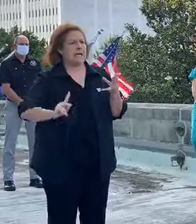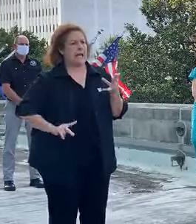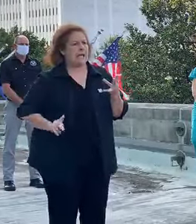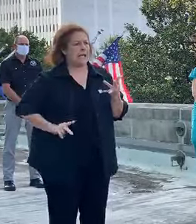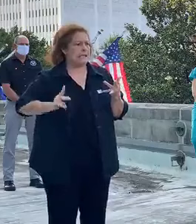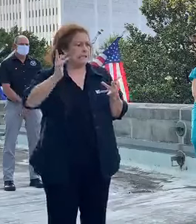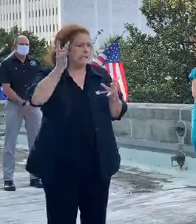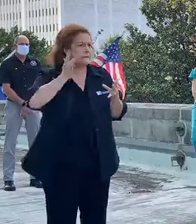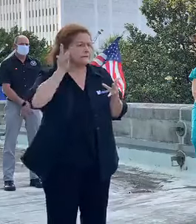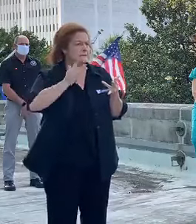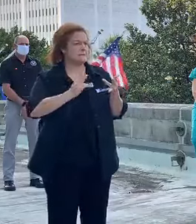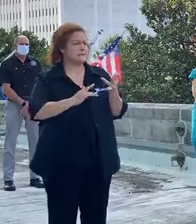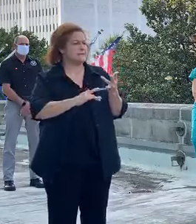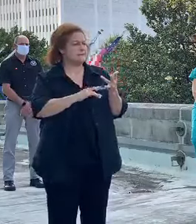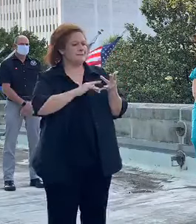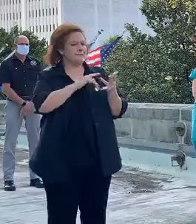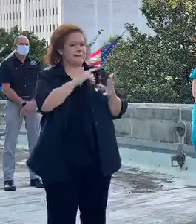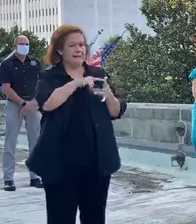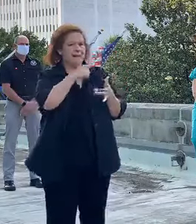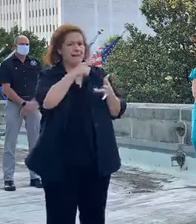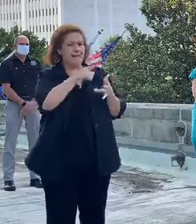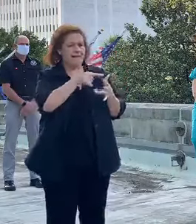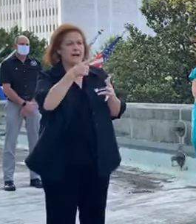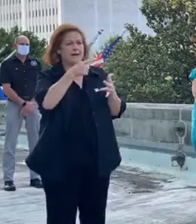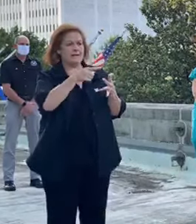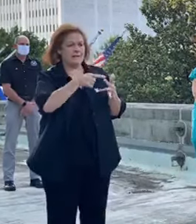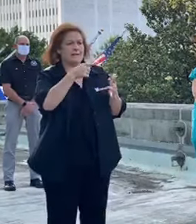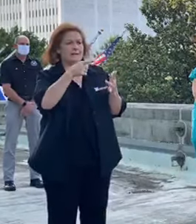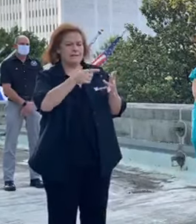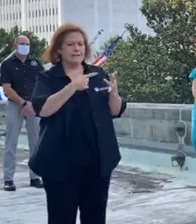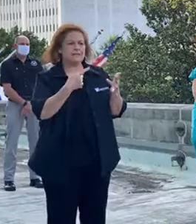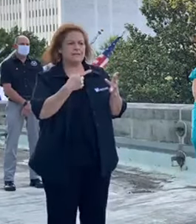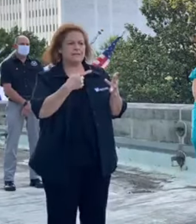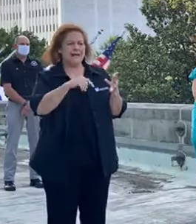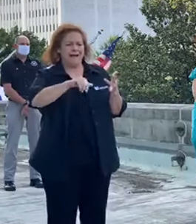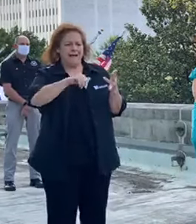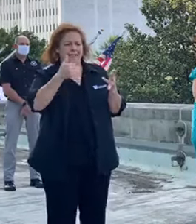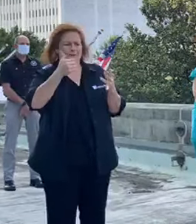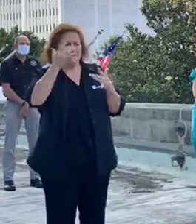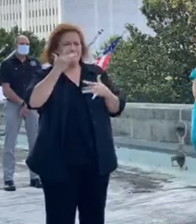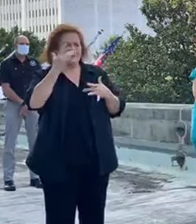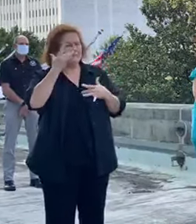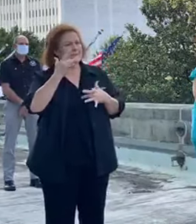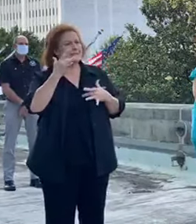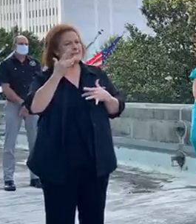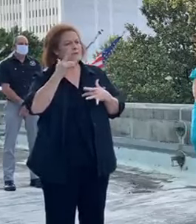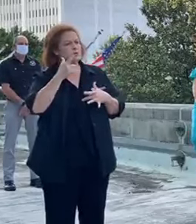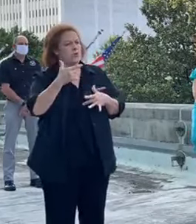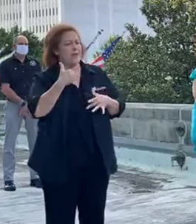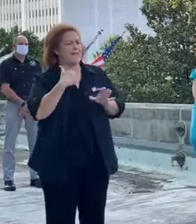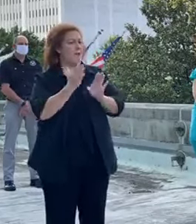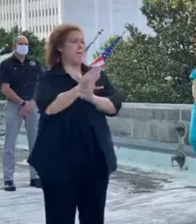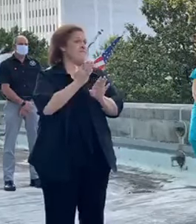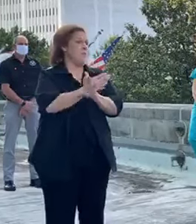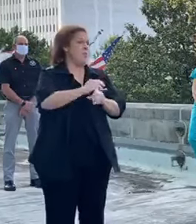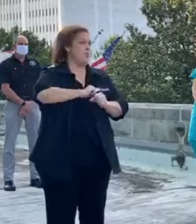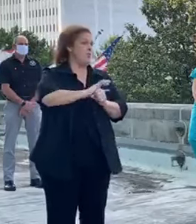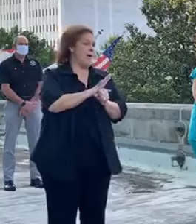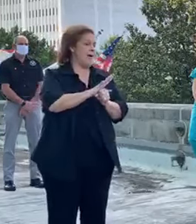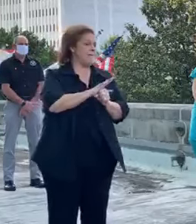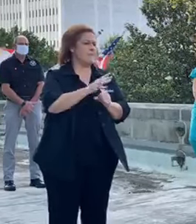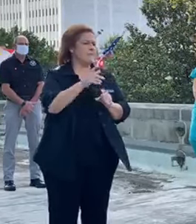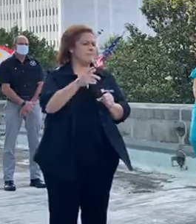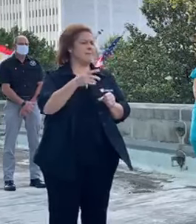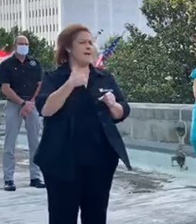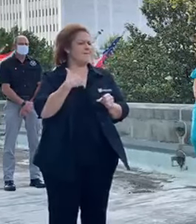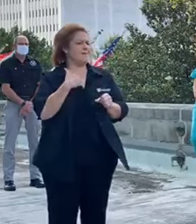disease. These are issues of pre-existing conditions that our people have suffered